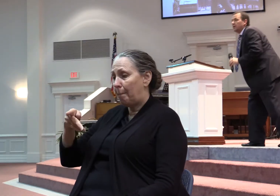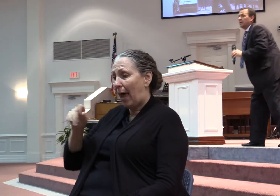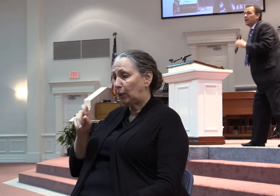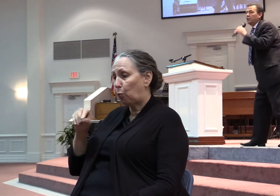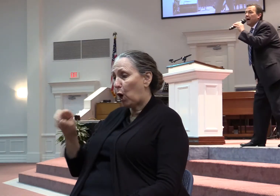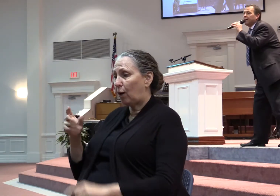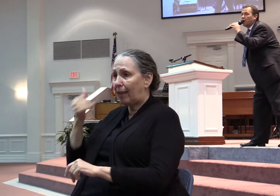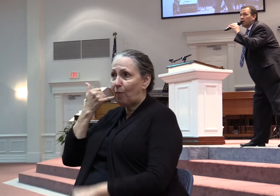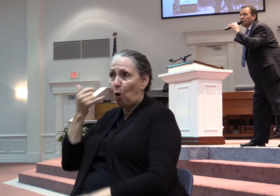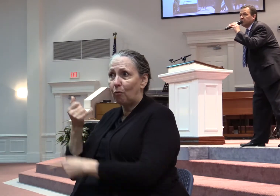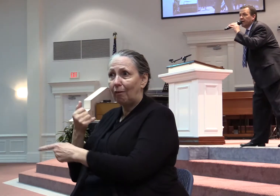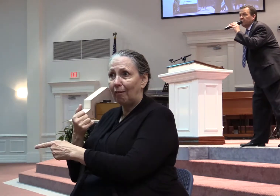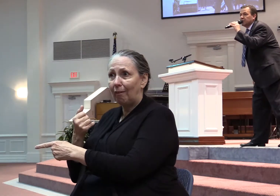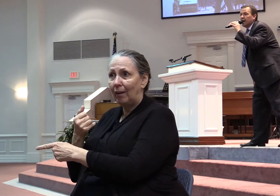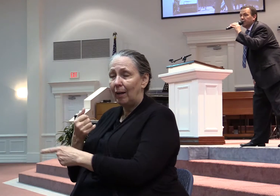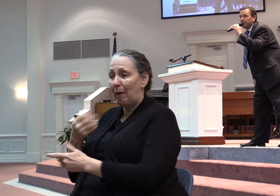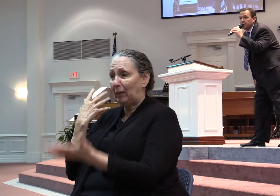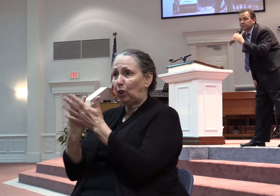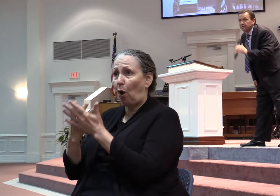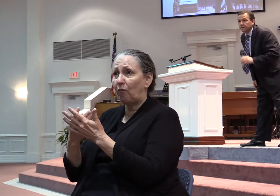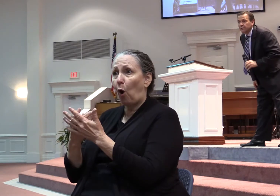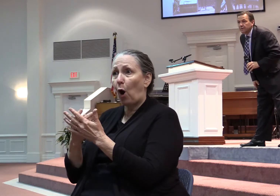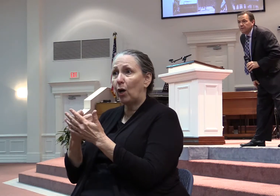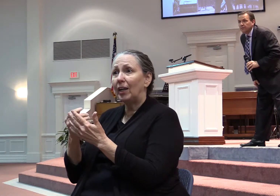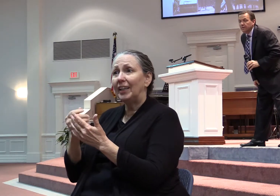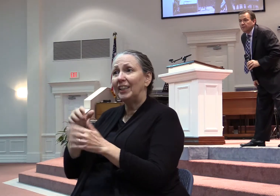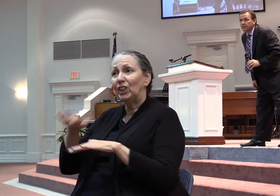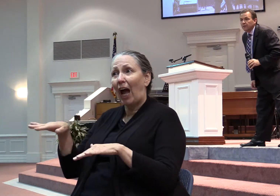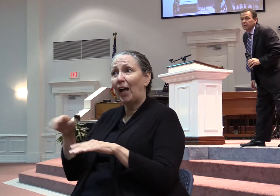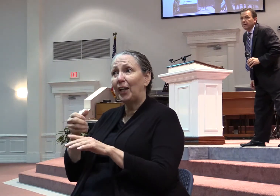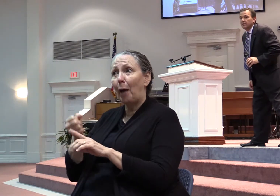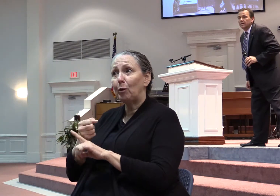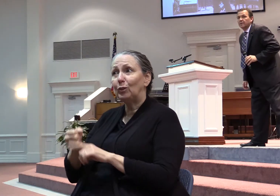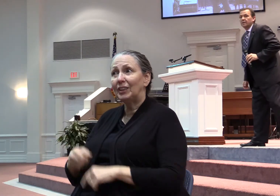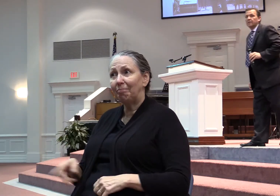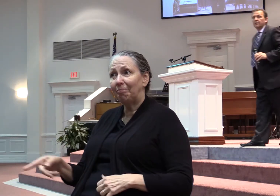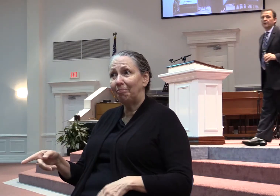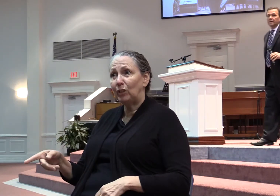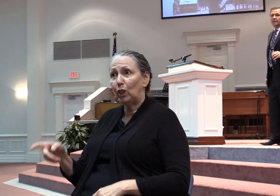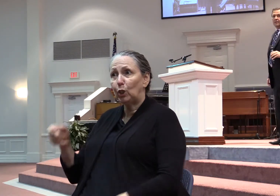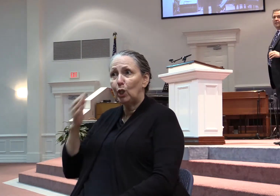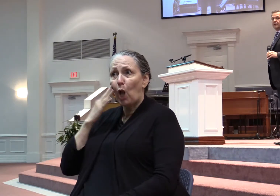Come on. You might ought to go to jail for child abuse. Yep.